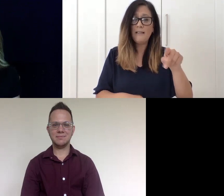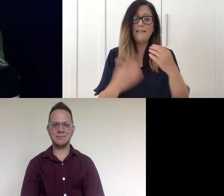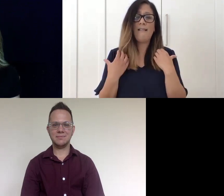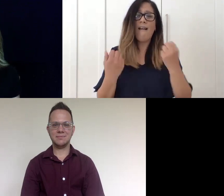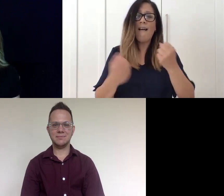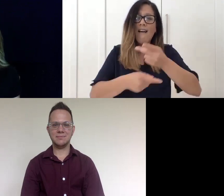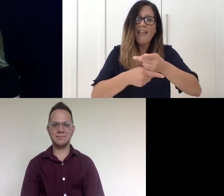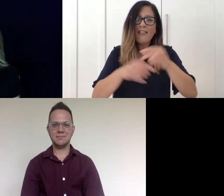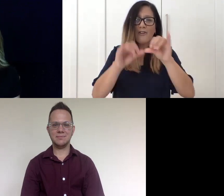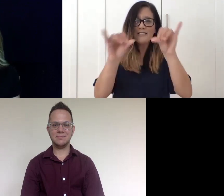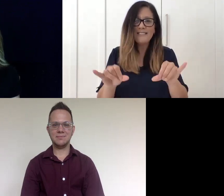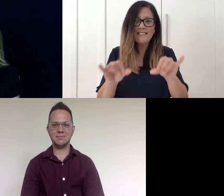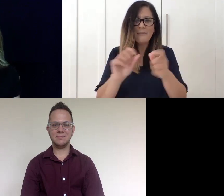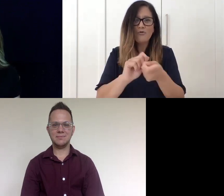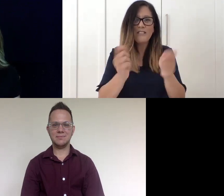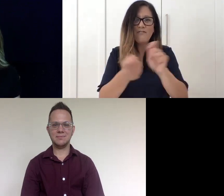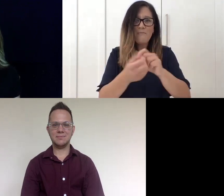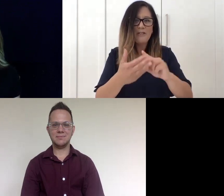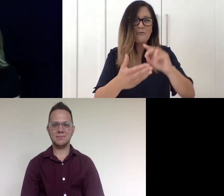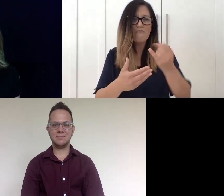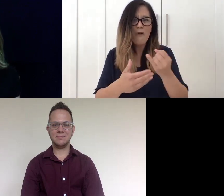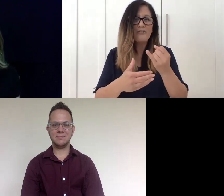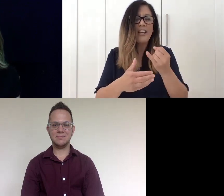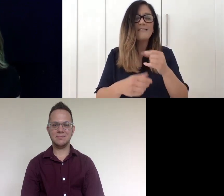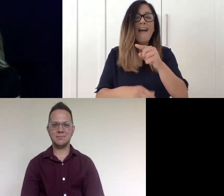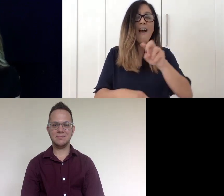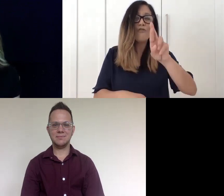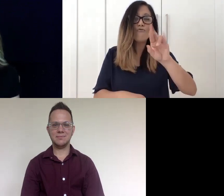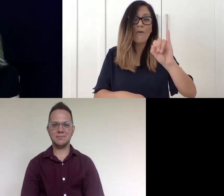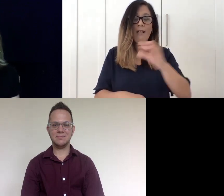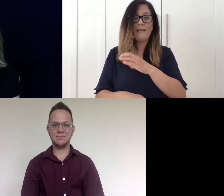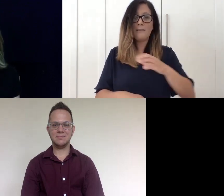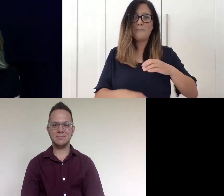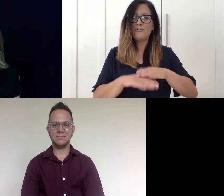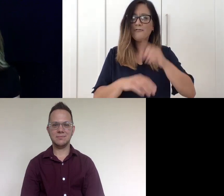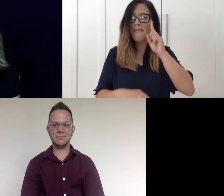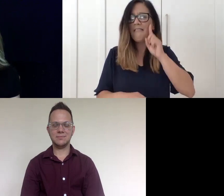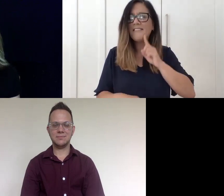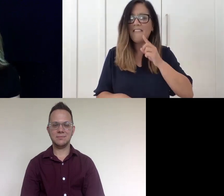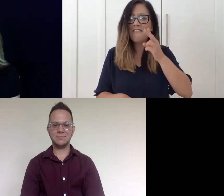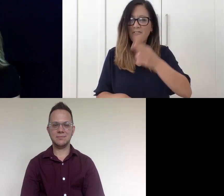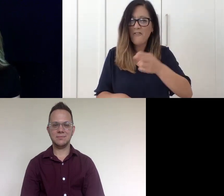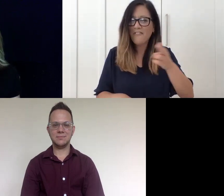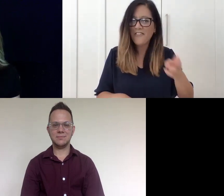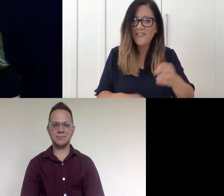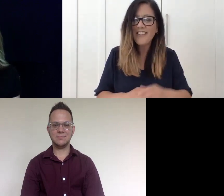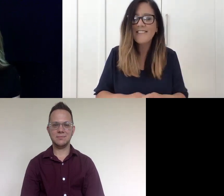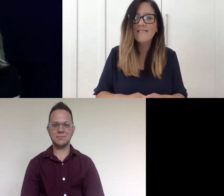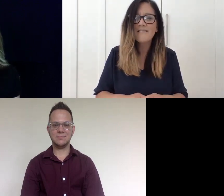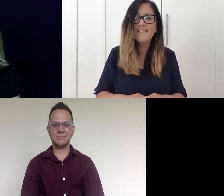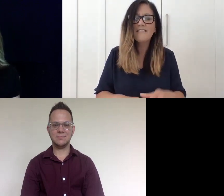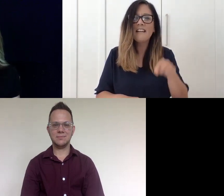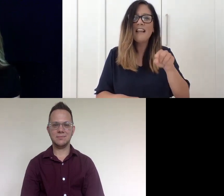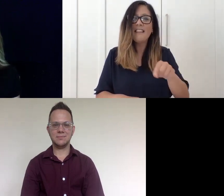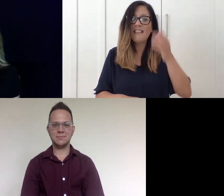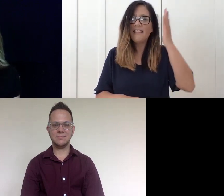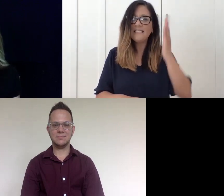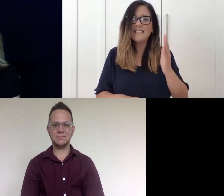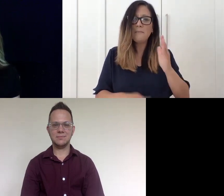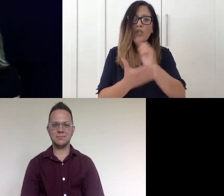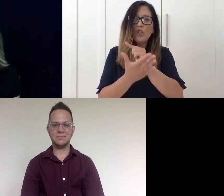for HSTP, which is the Healthcare System Transformation Project at the Rhode Island Commission on the Deaf and Hard of